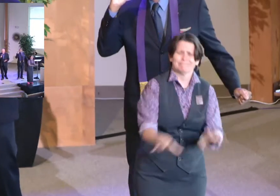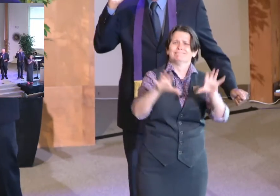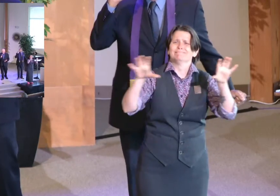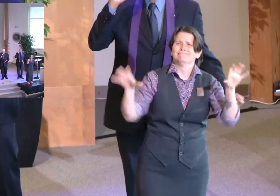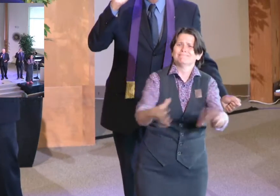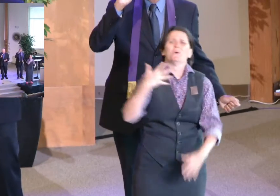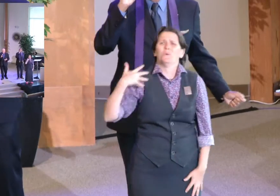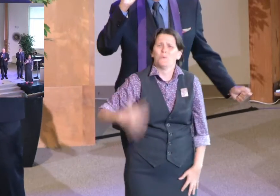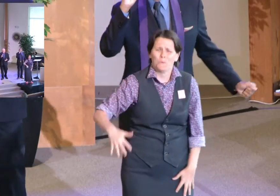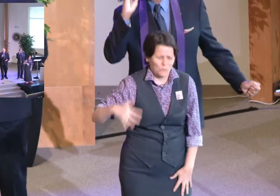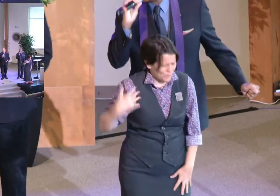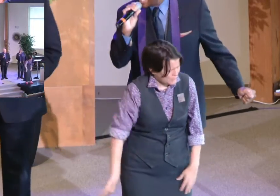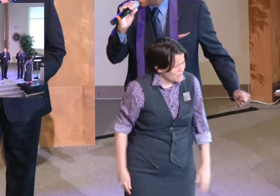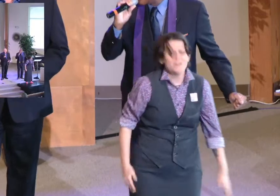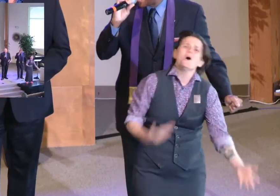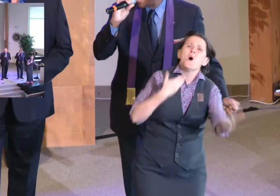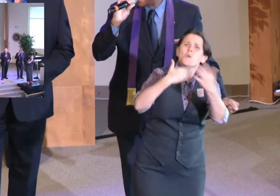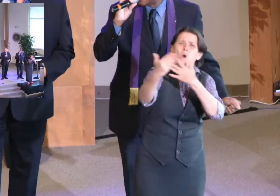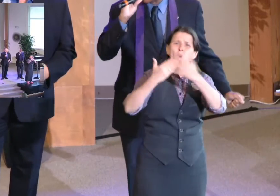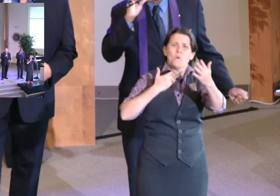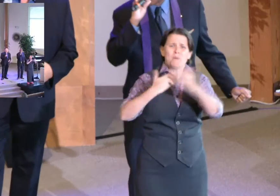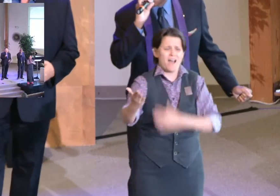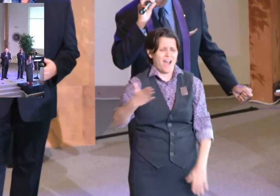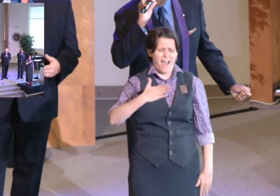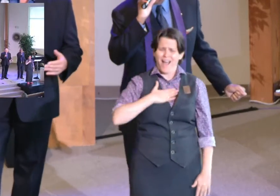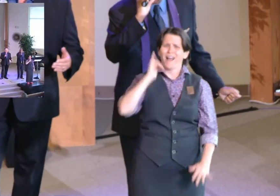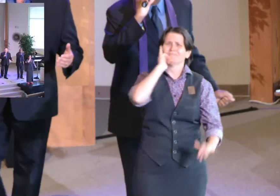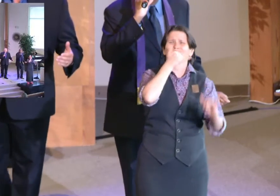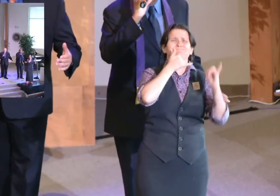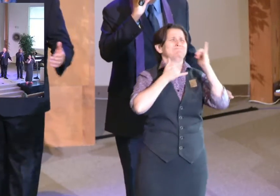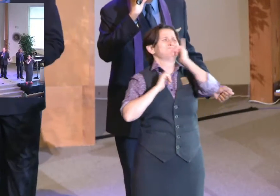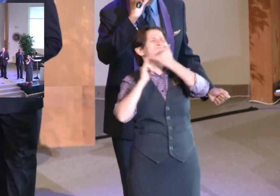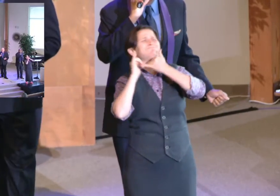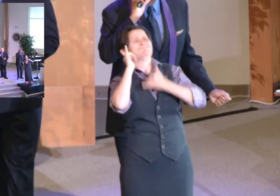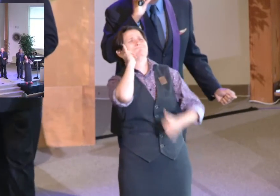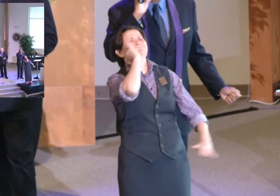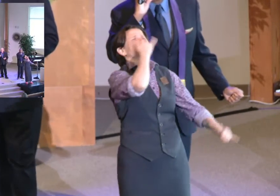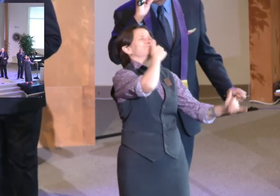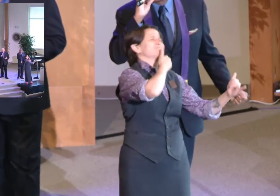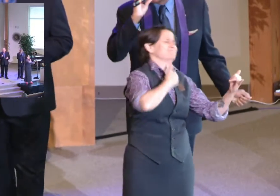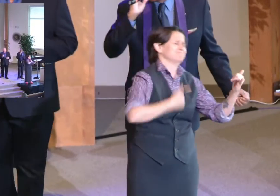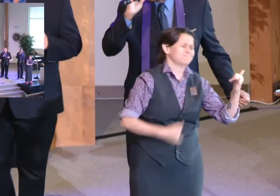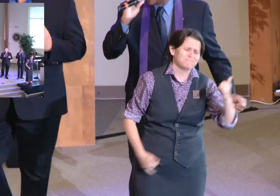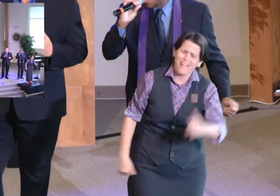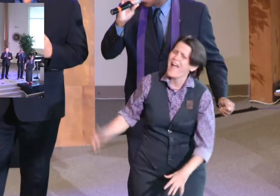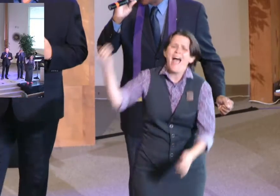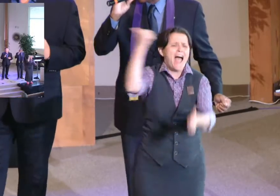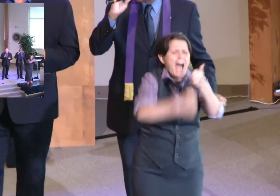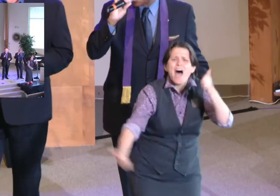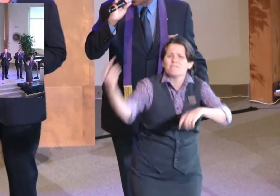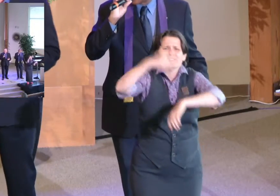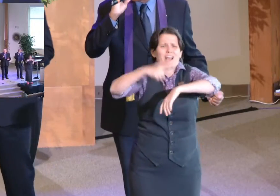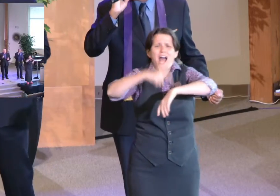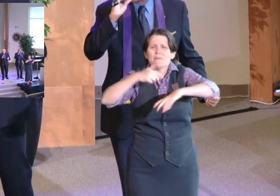of all I've done. even the times I tried to hurt myself, you looked out for me. In spite of